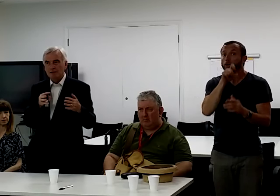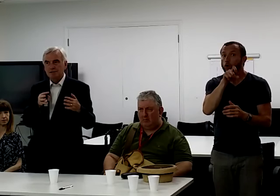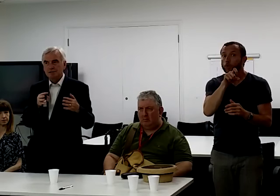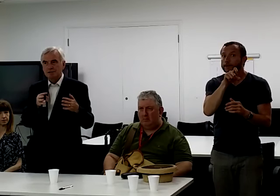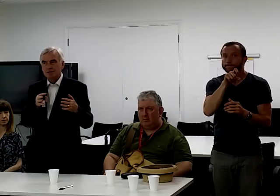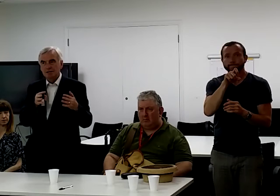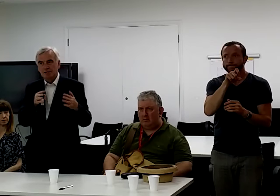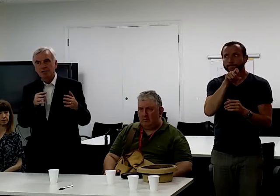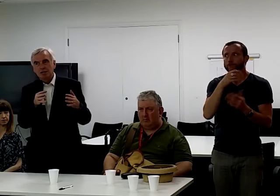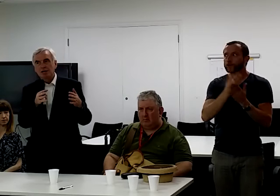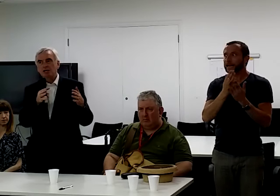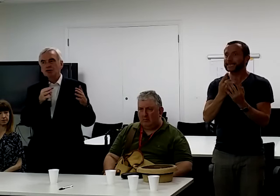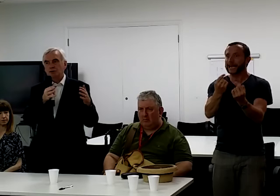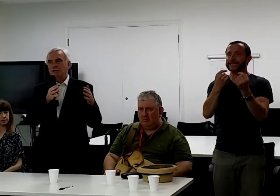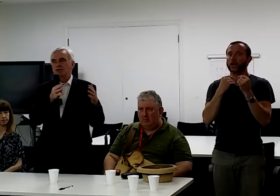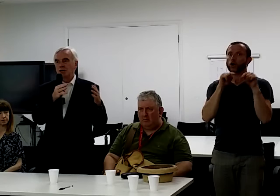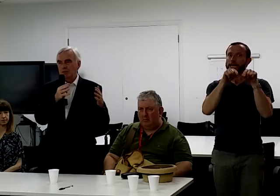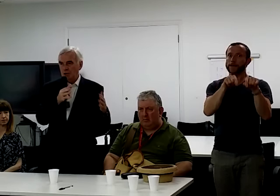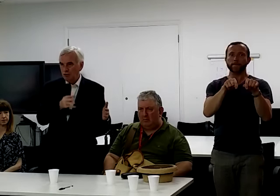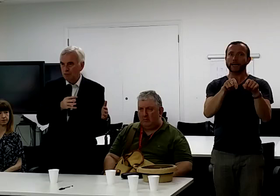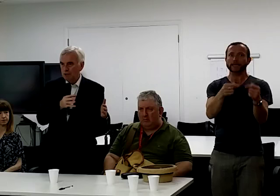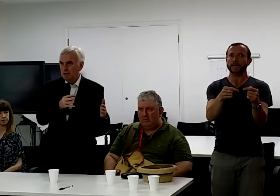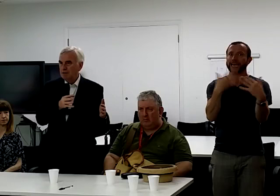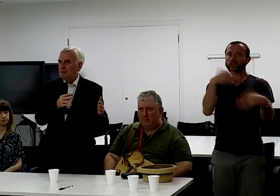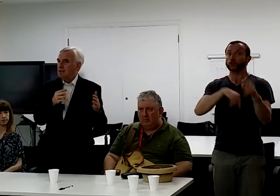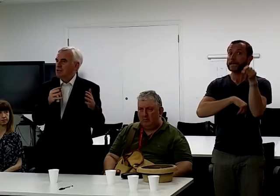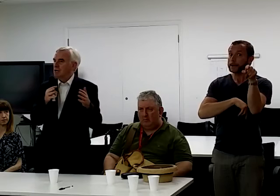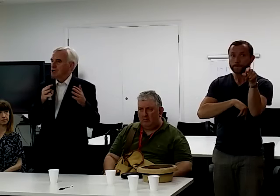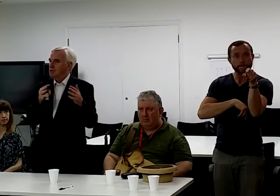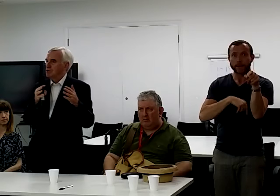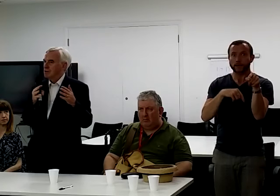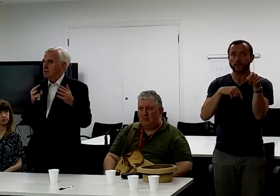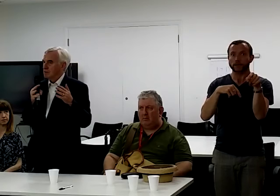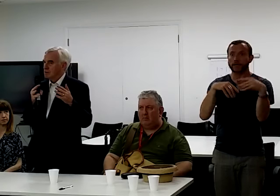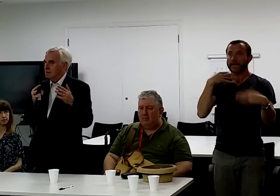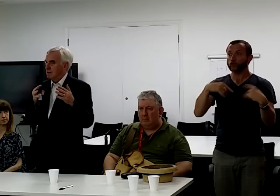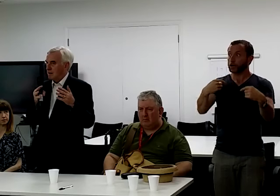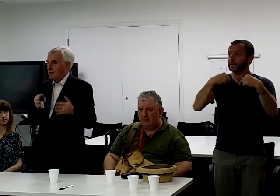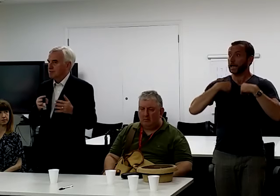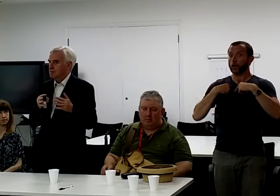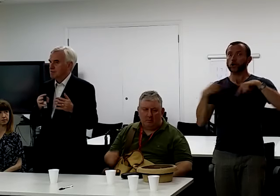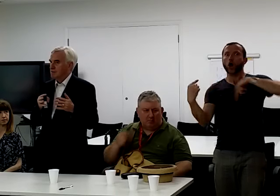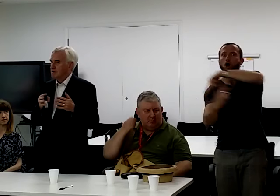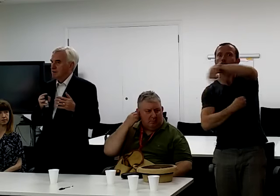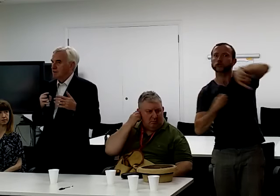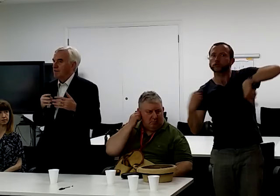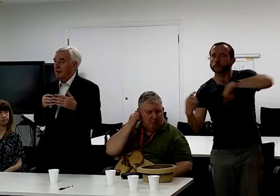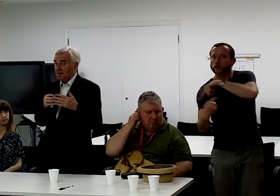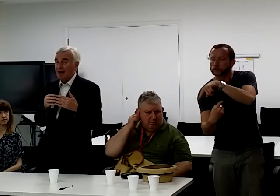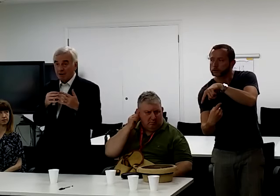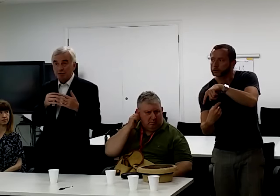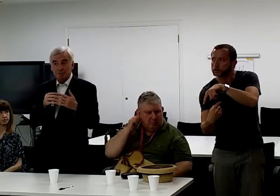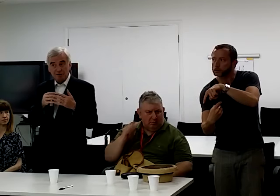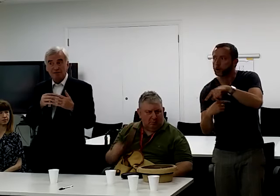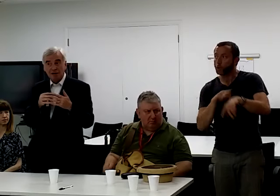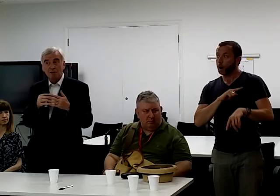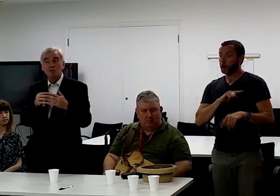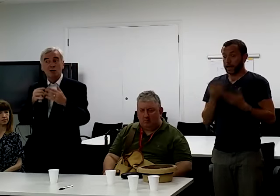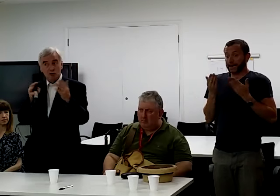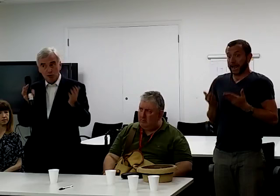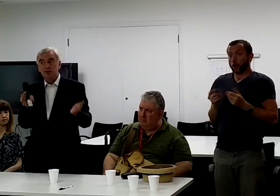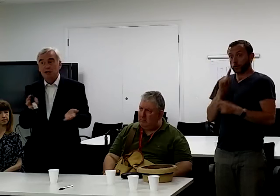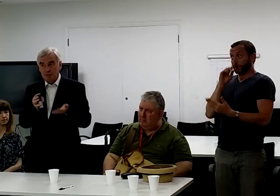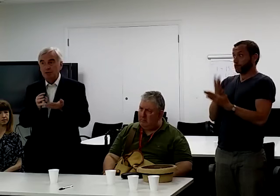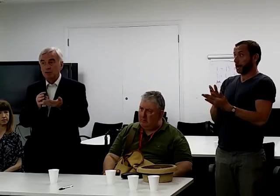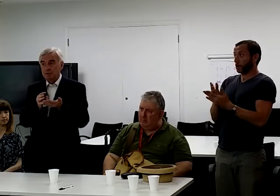about all of us. This isn't an injury to Jeremy Corbyn. It's an injury to us. In fact, now, to be